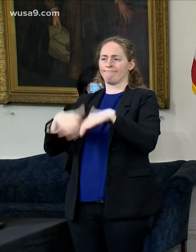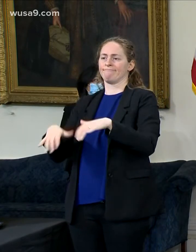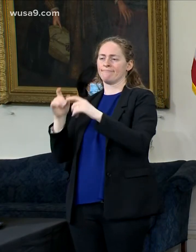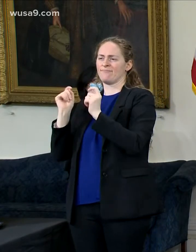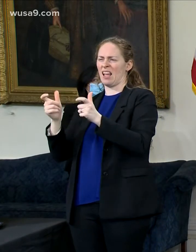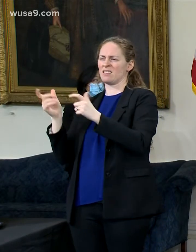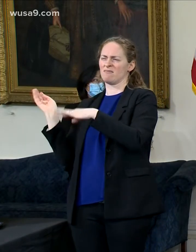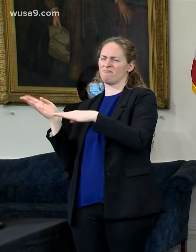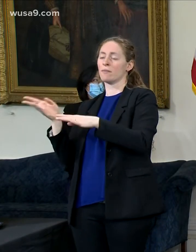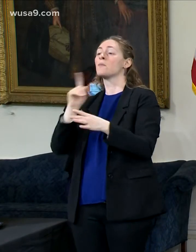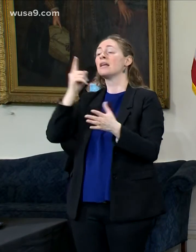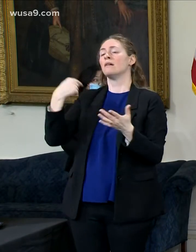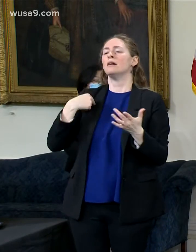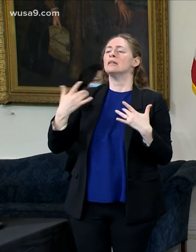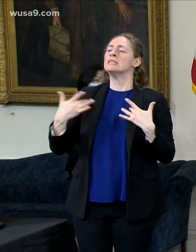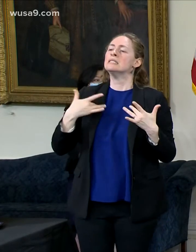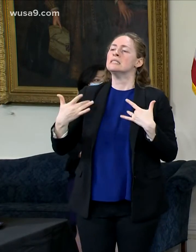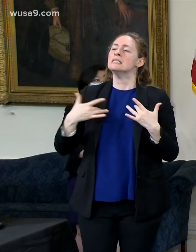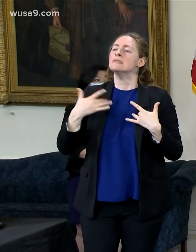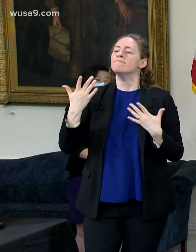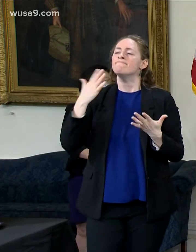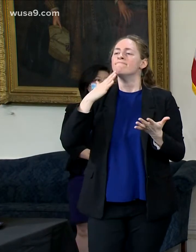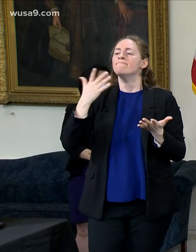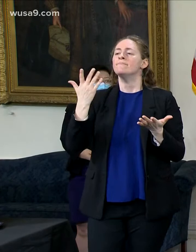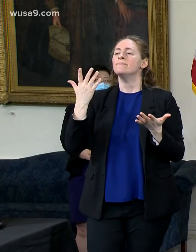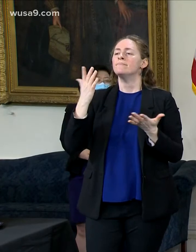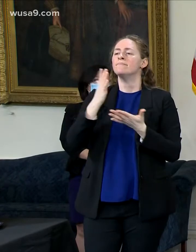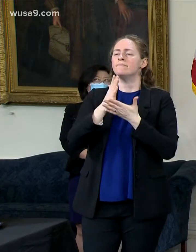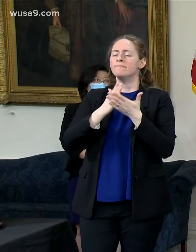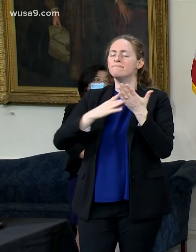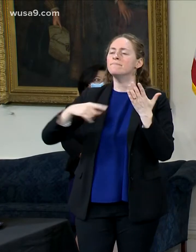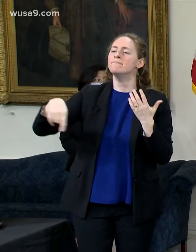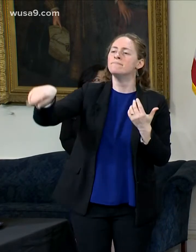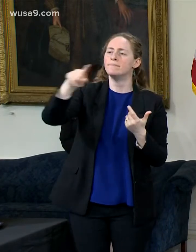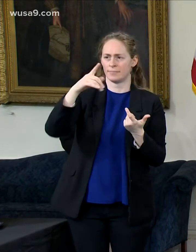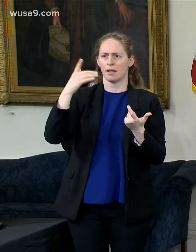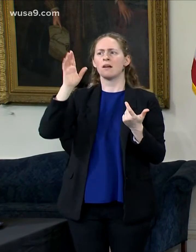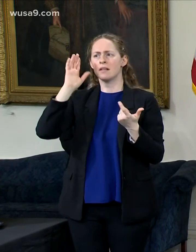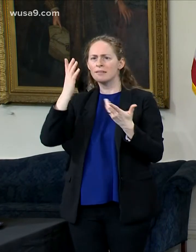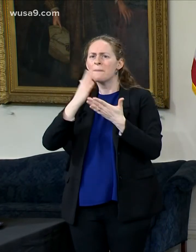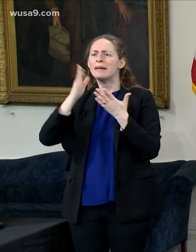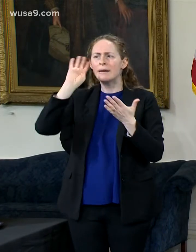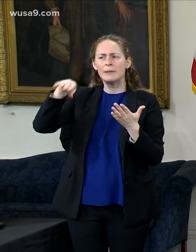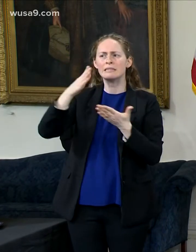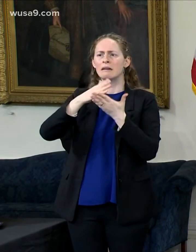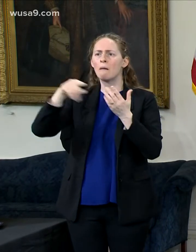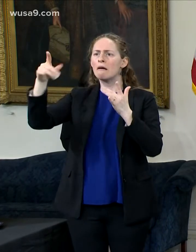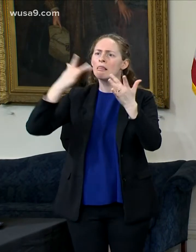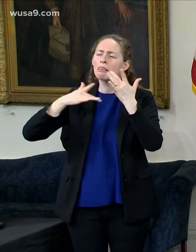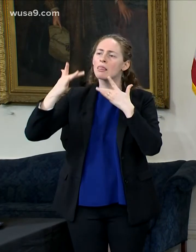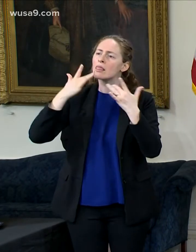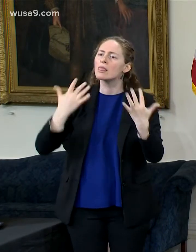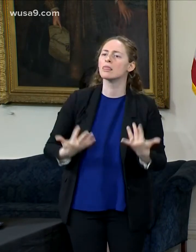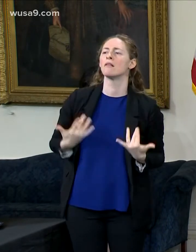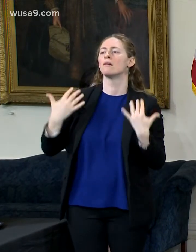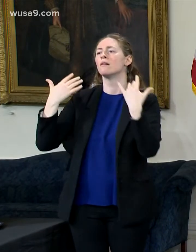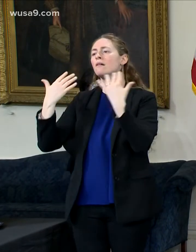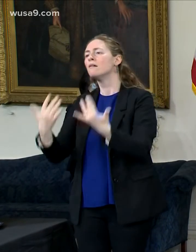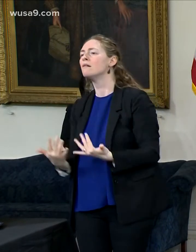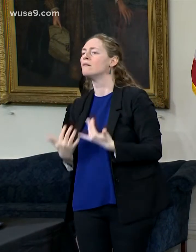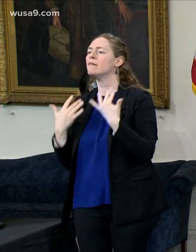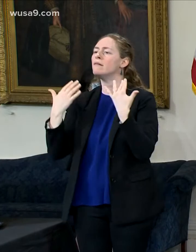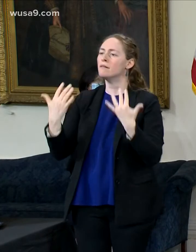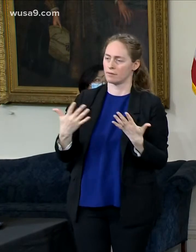month or so ago, we're going to switch from this process at some point soon. We're going to switch from huge demand and